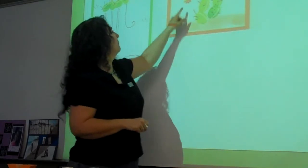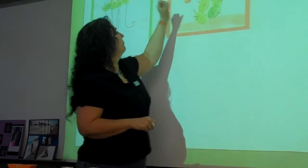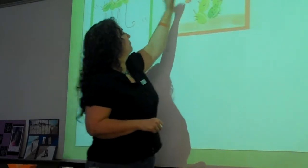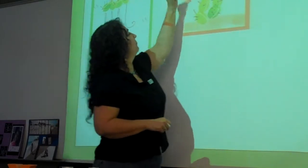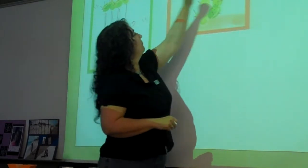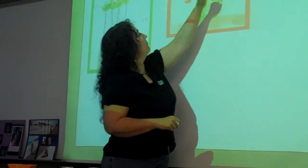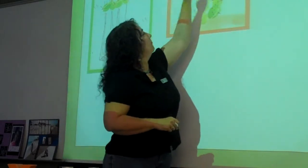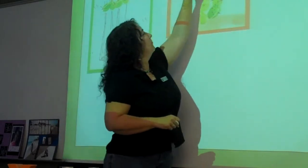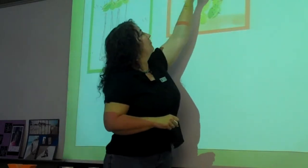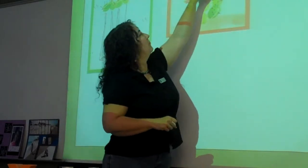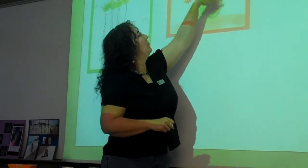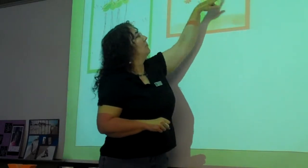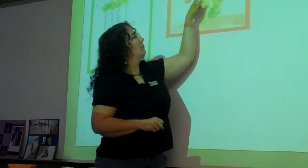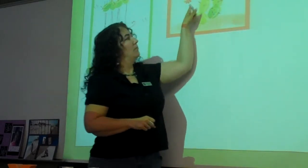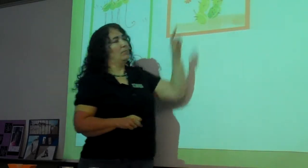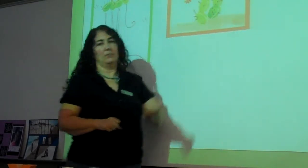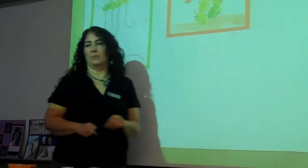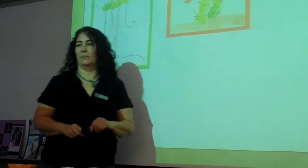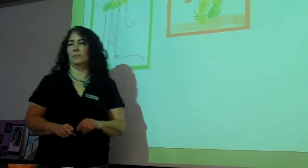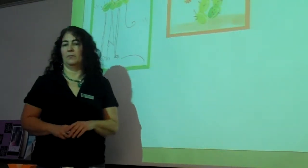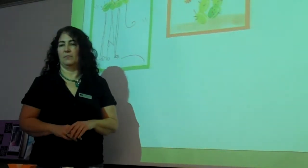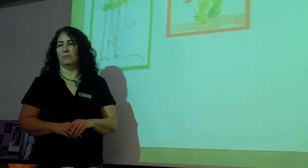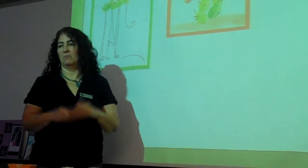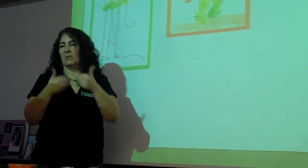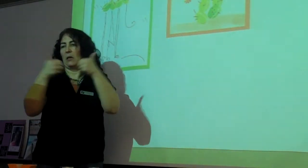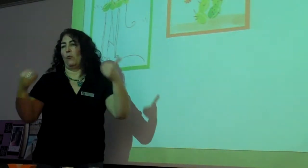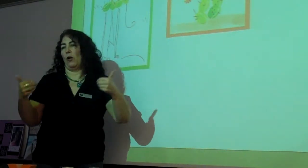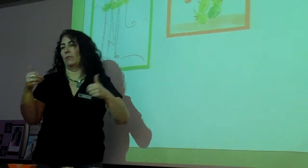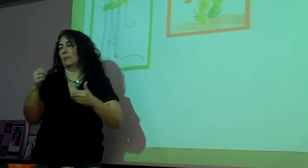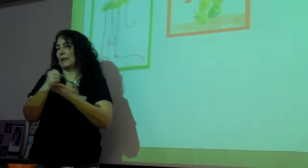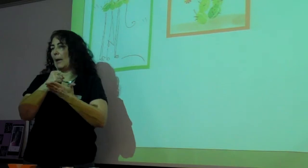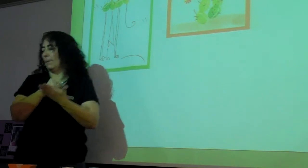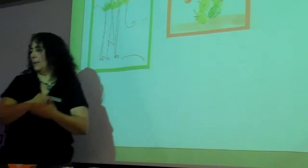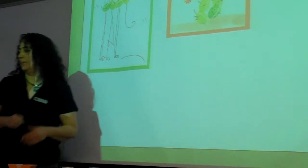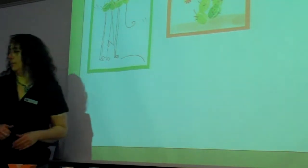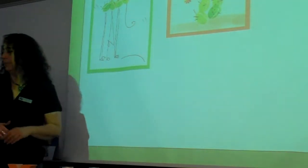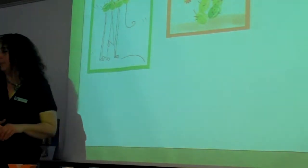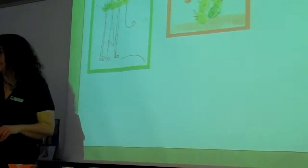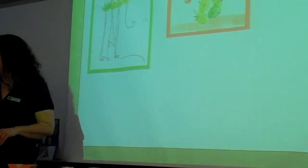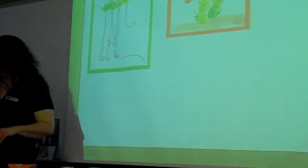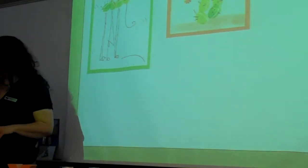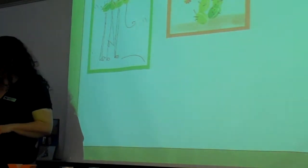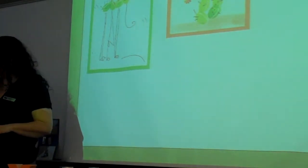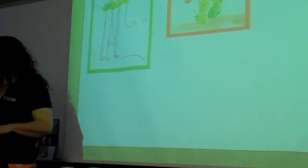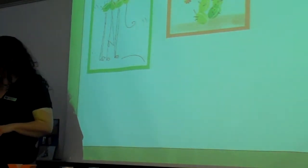then I stamp the flowers on using a different one. Yeah, it was a separate stamp, not the same one.